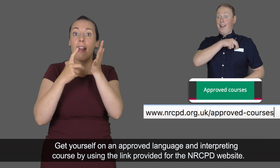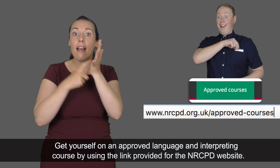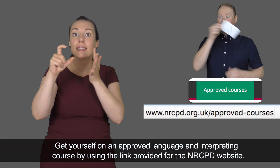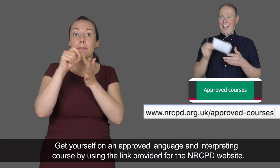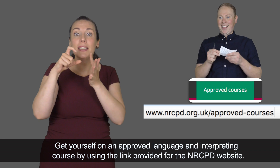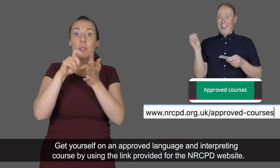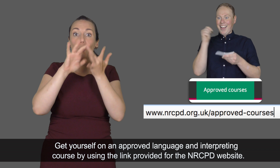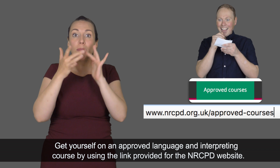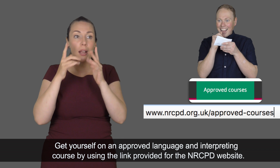website.